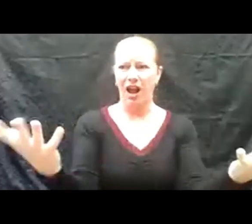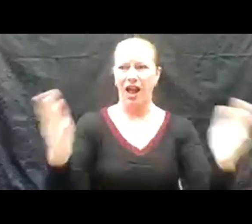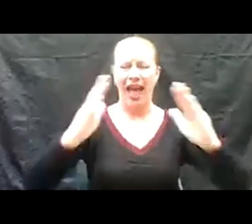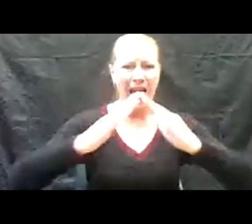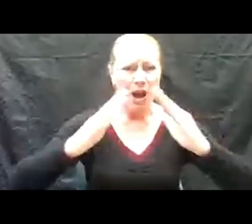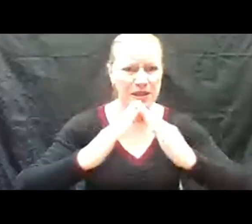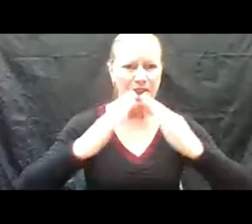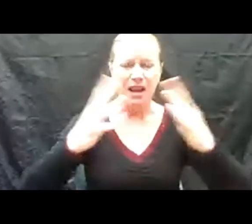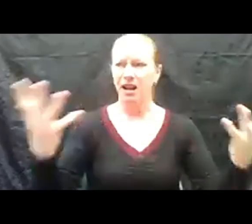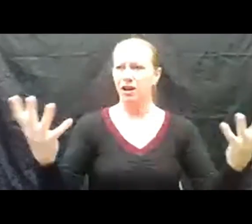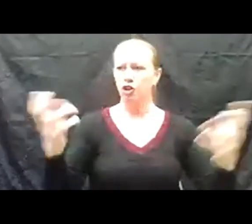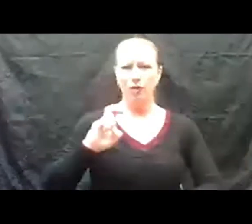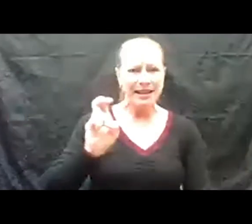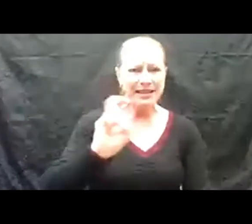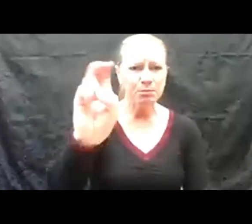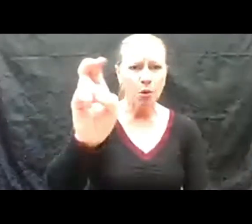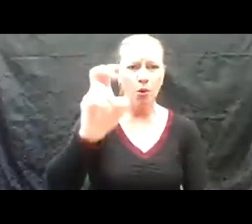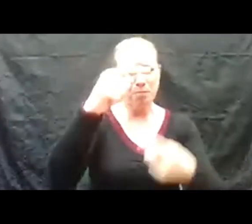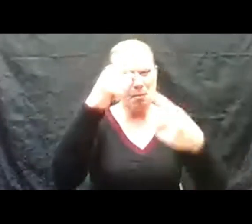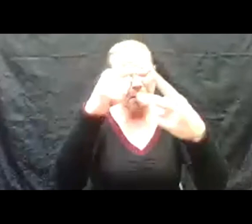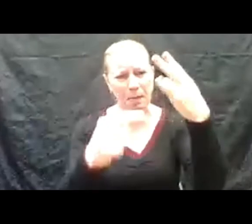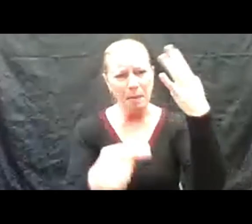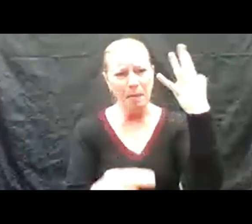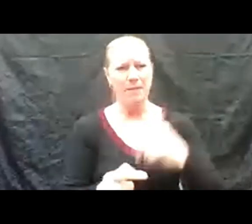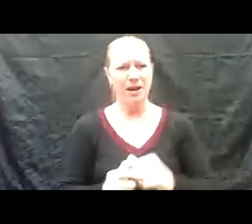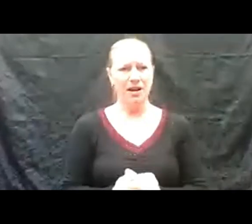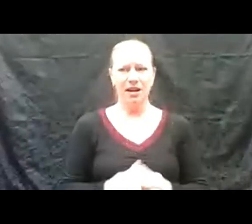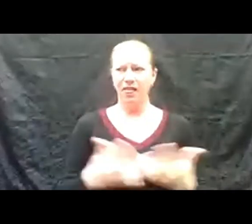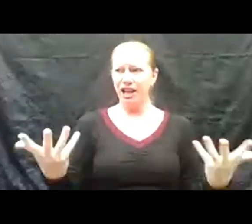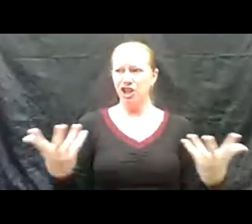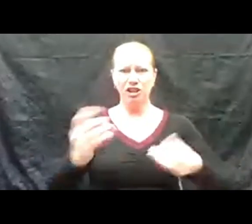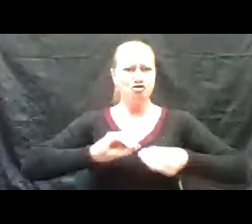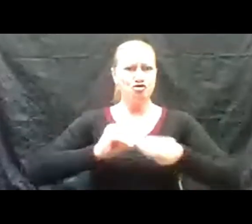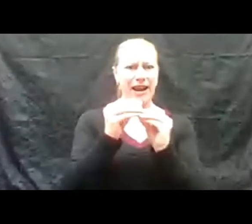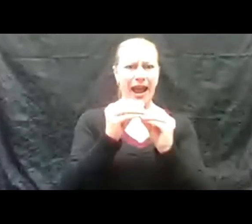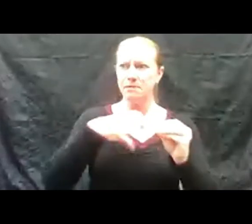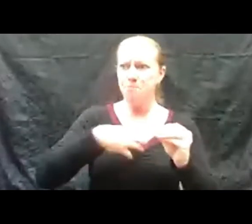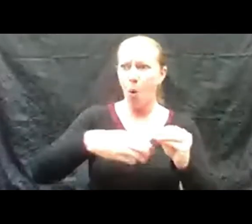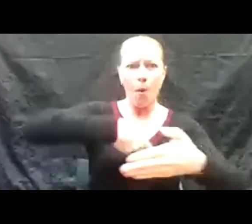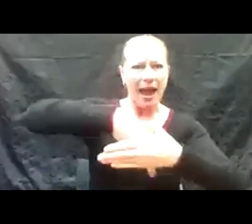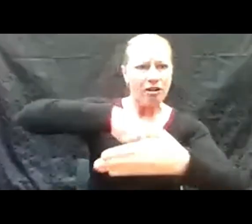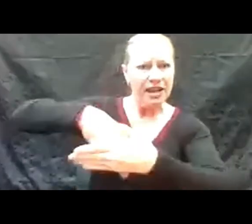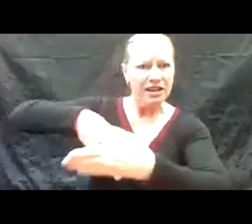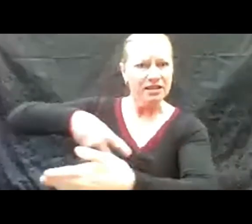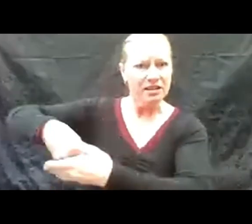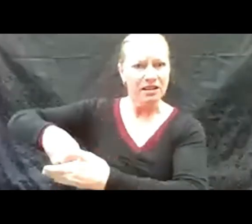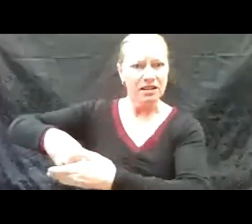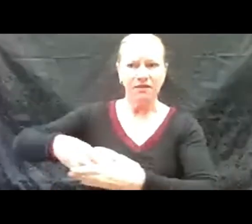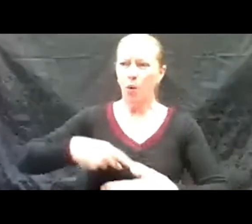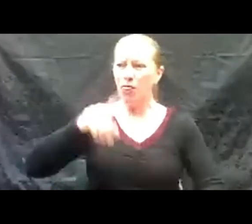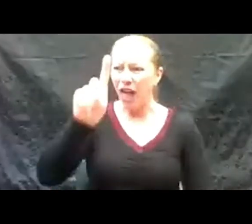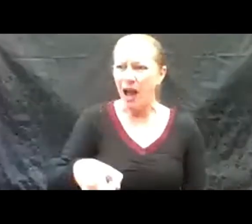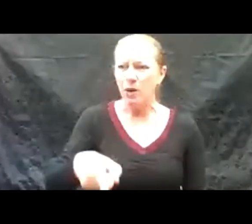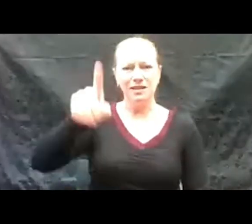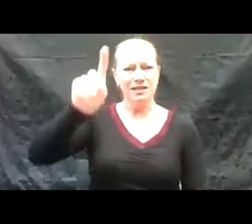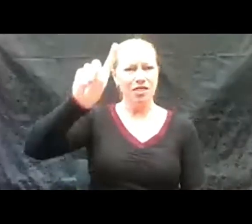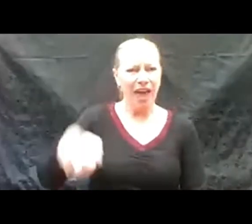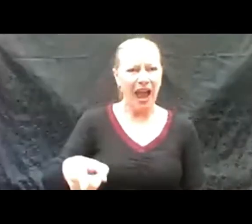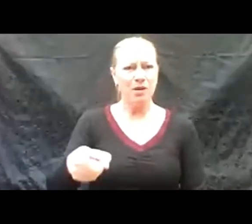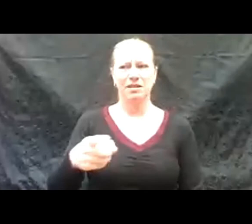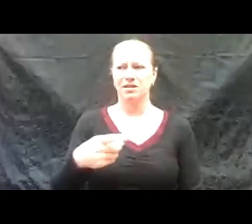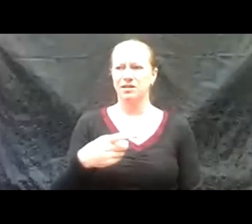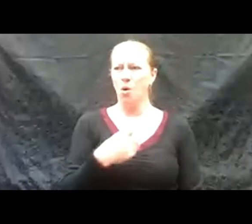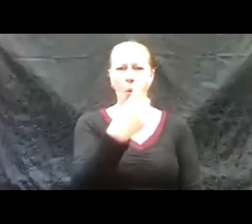housing, transport, you name it, that just creates more barriers for thousands and, a quarter